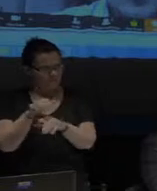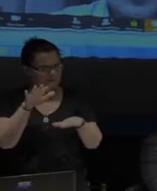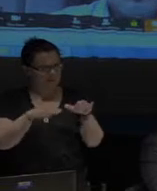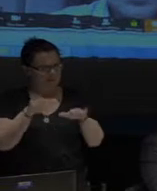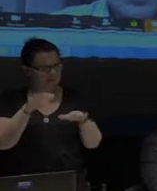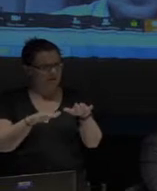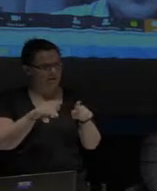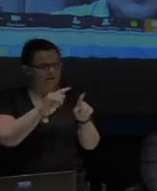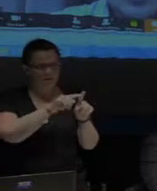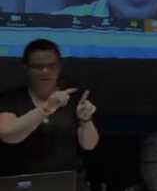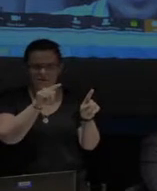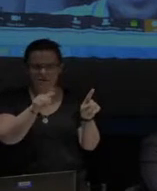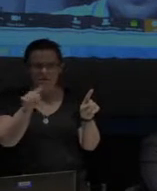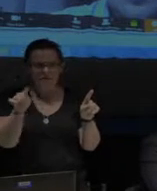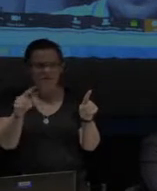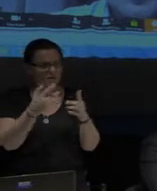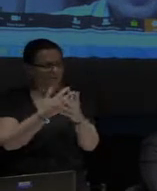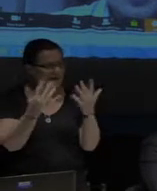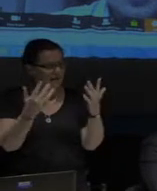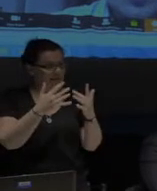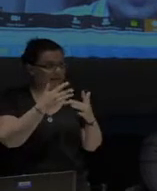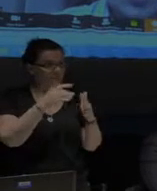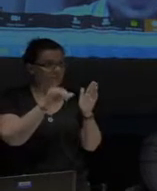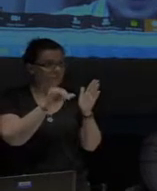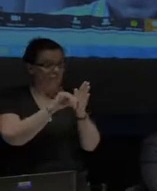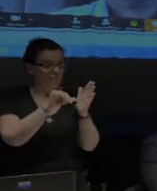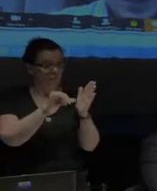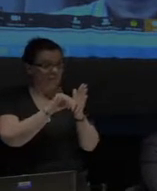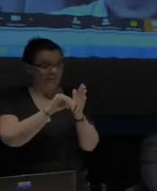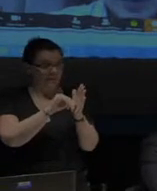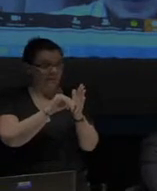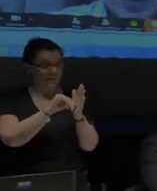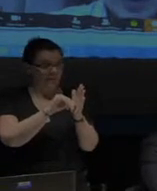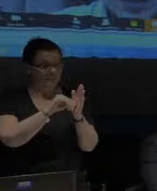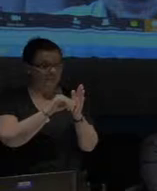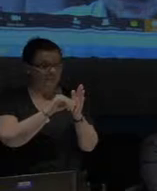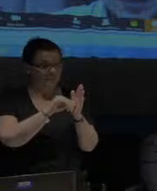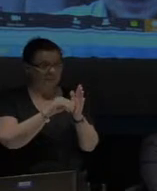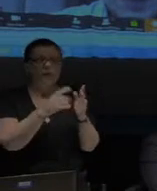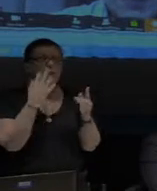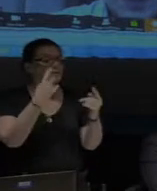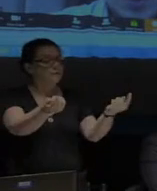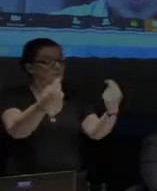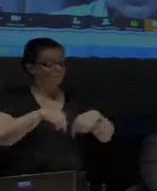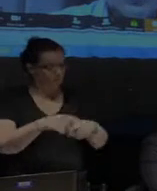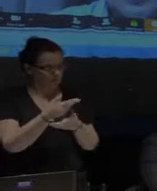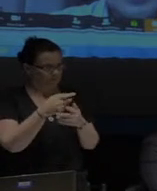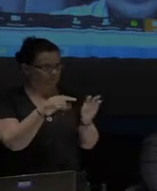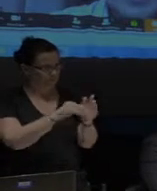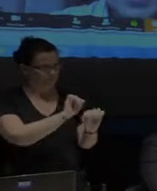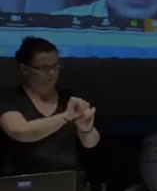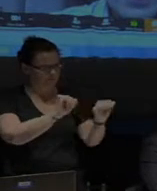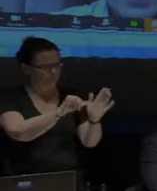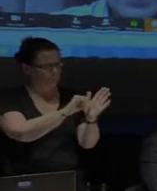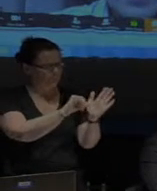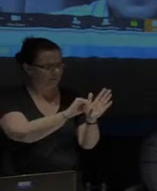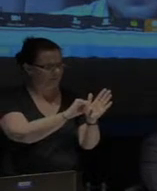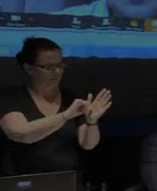So many of the problems that people came to discuss with me ultimately